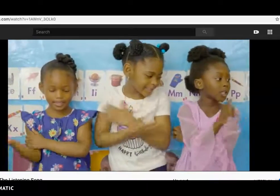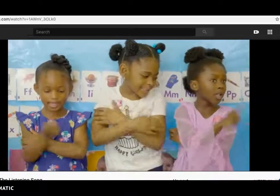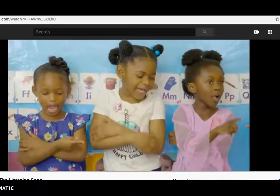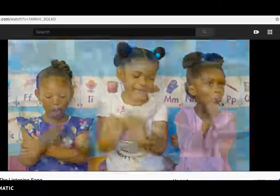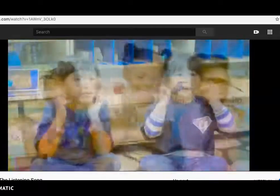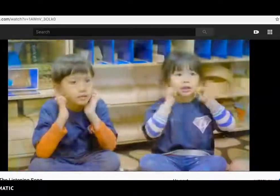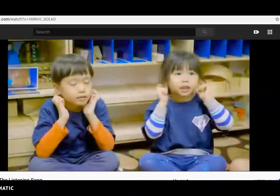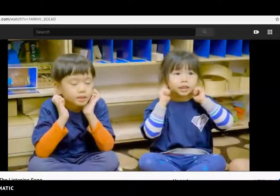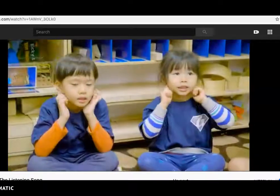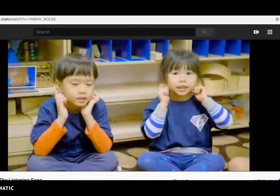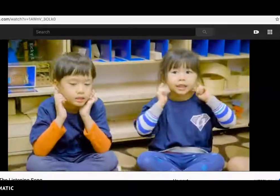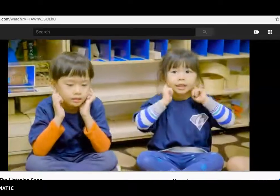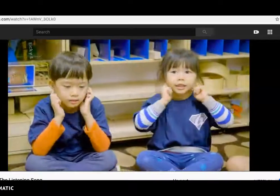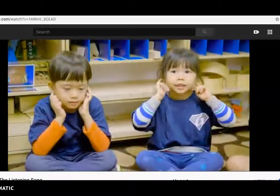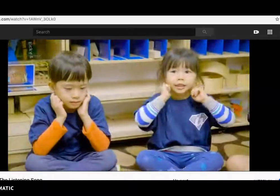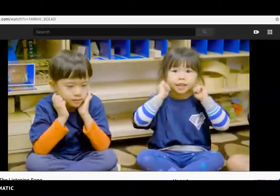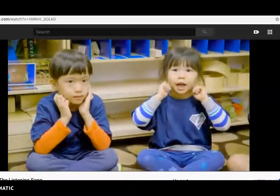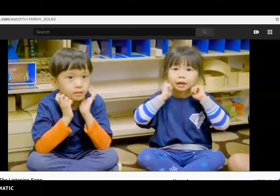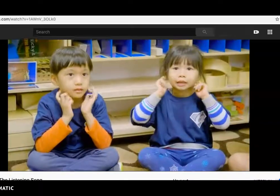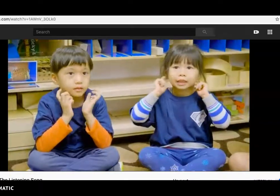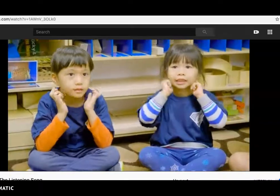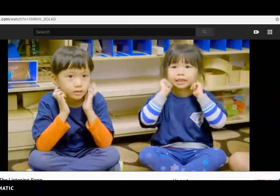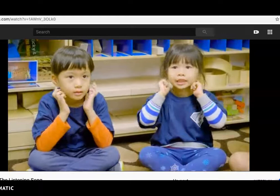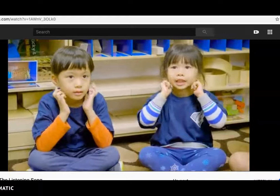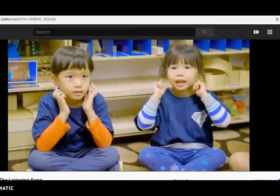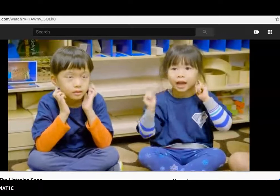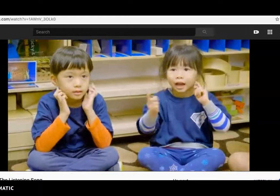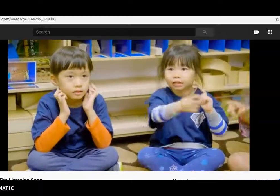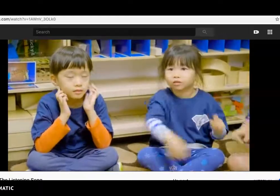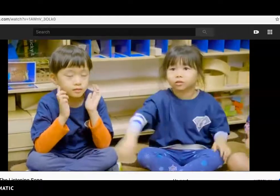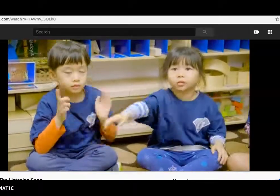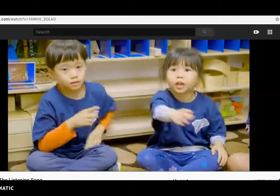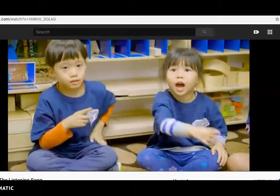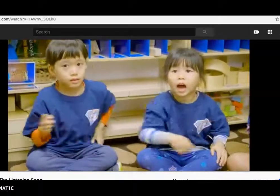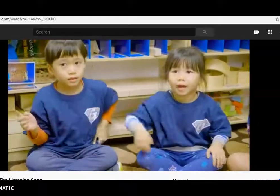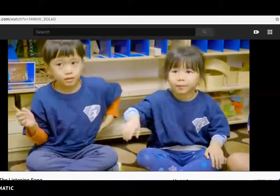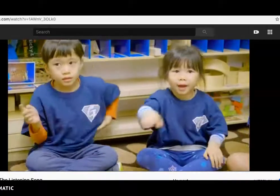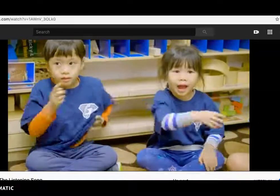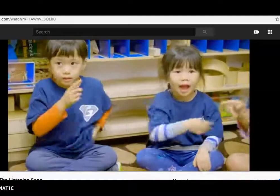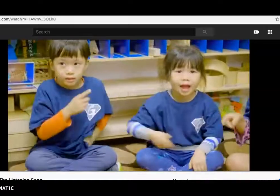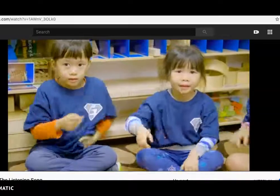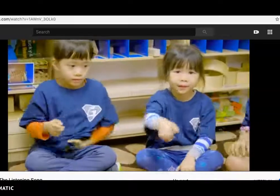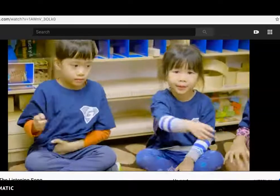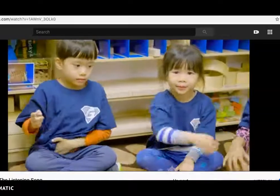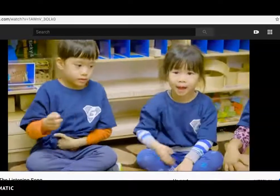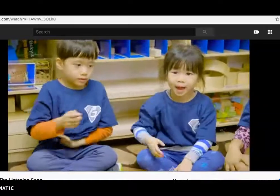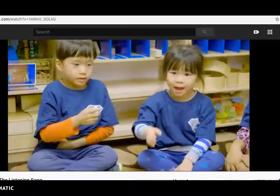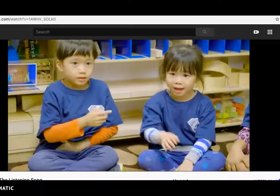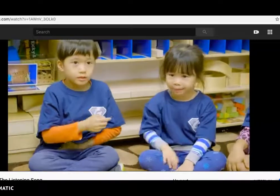is how we listen. This is how we listen. Have a good time. Have a good time.